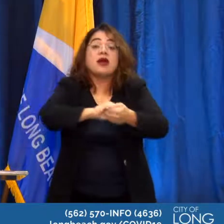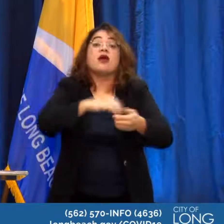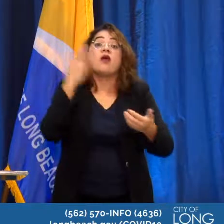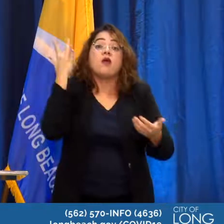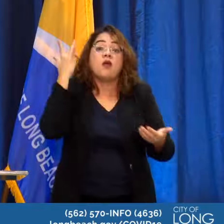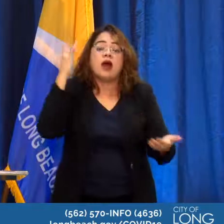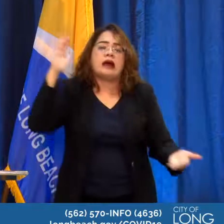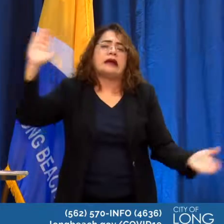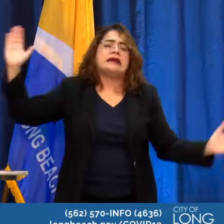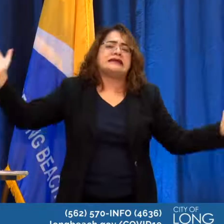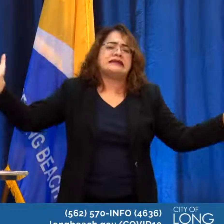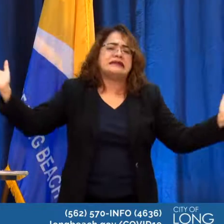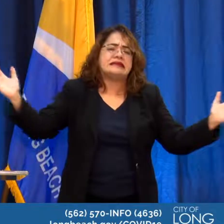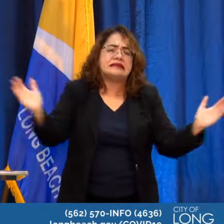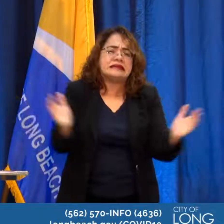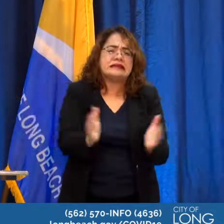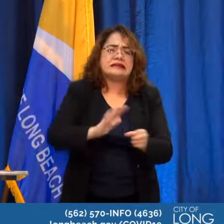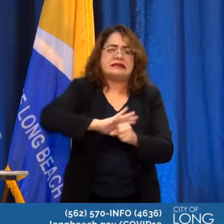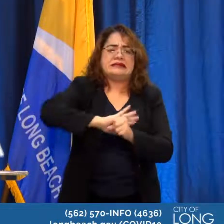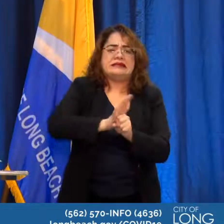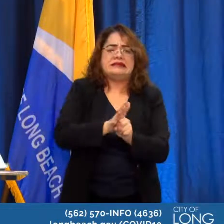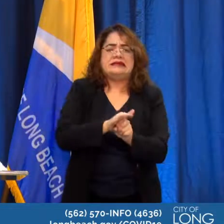COVID in this community. Thank you.